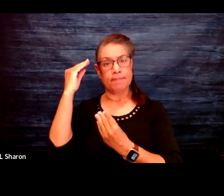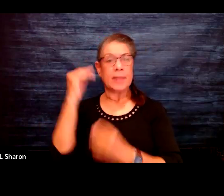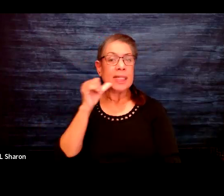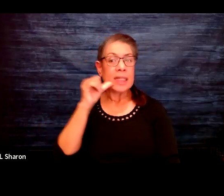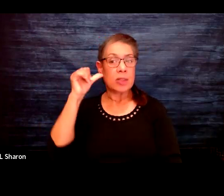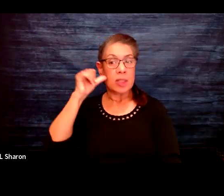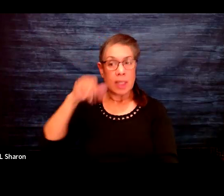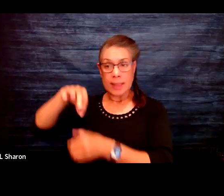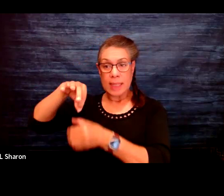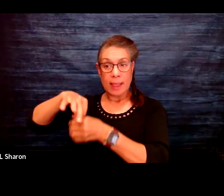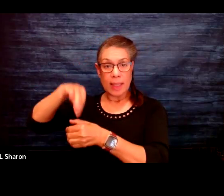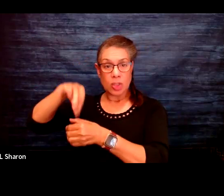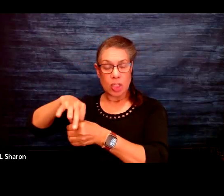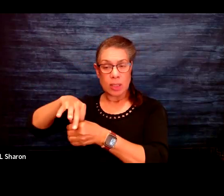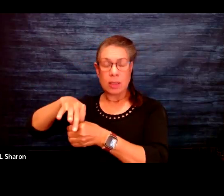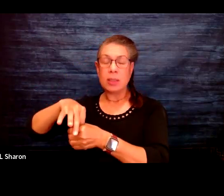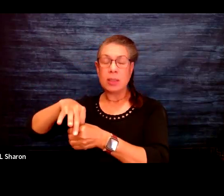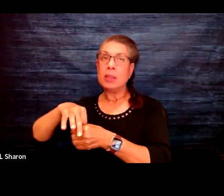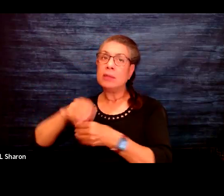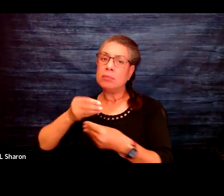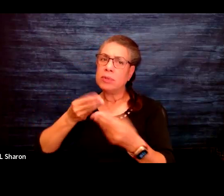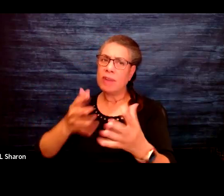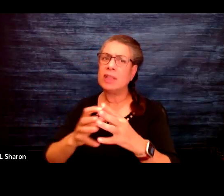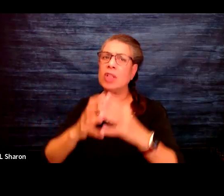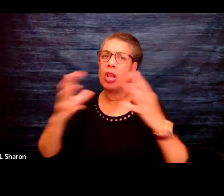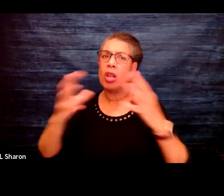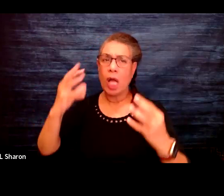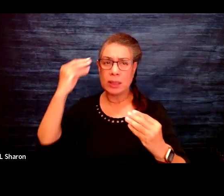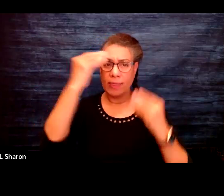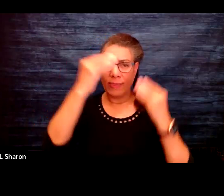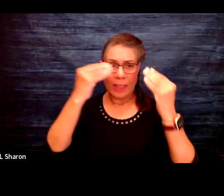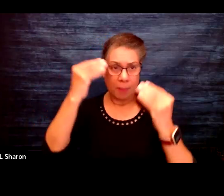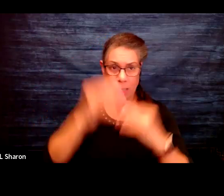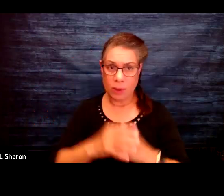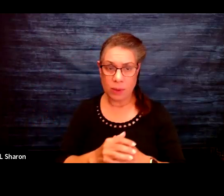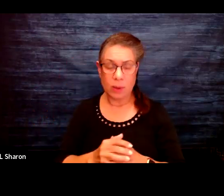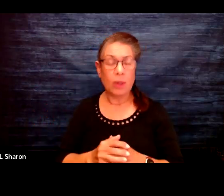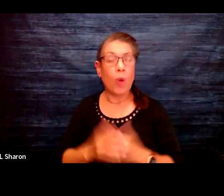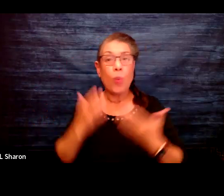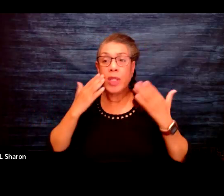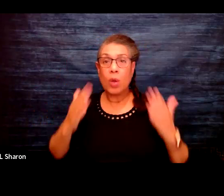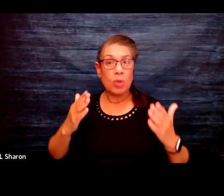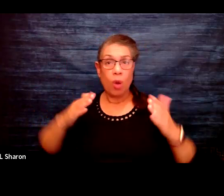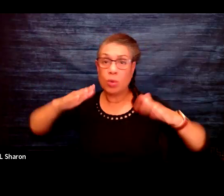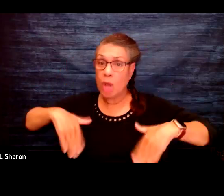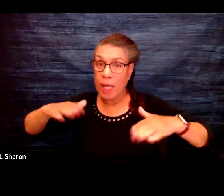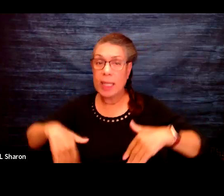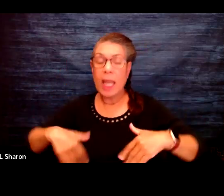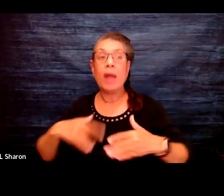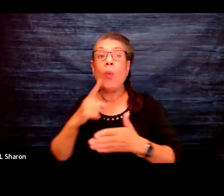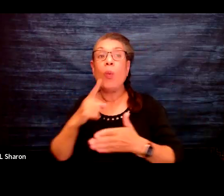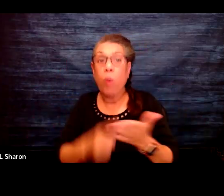yesterday's election gives us a lot to think about. We don't know yet all of the implications of question 2's